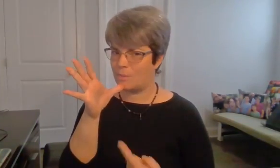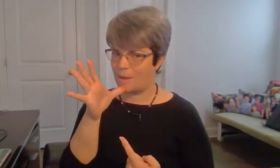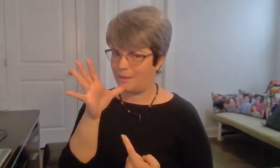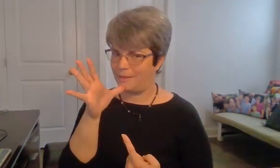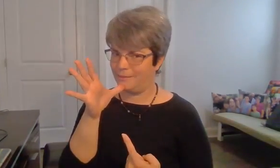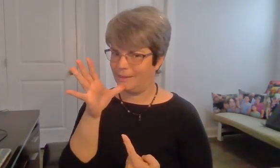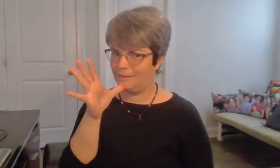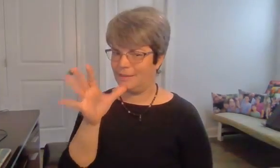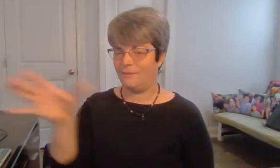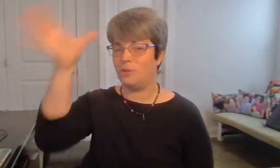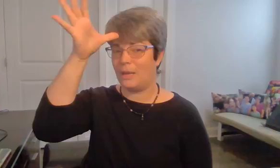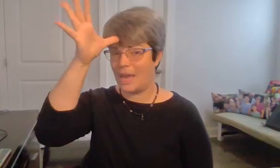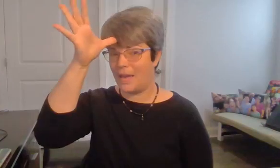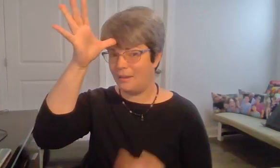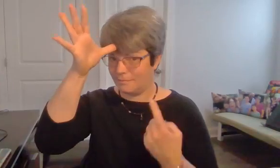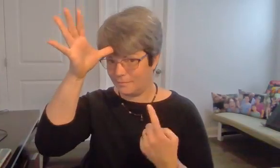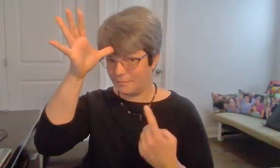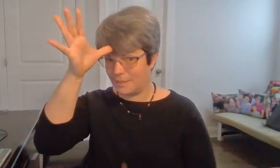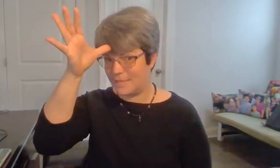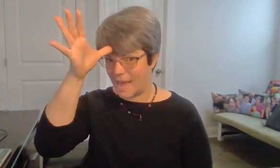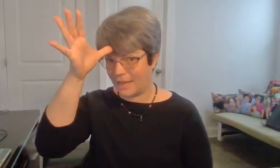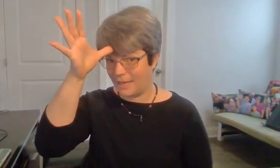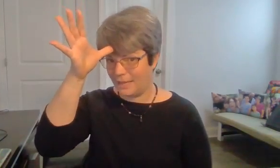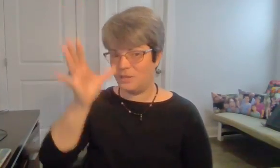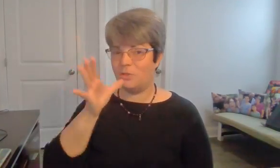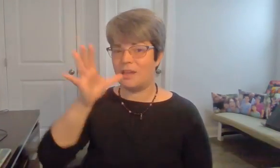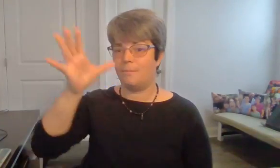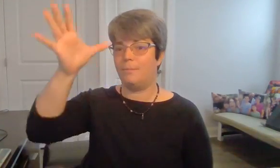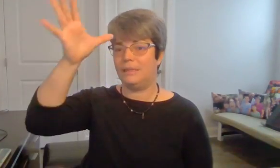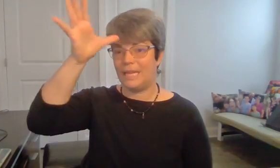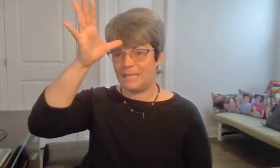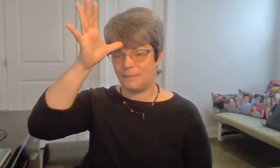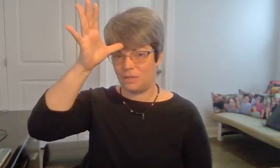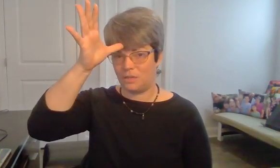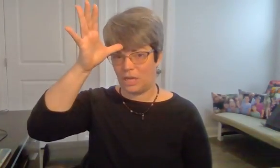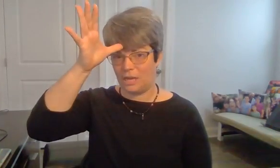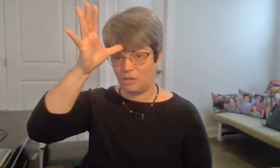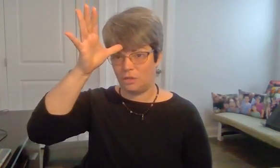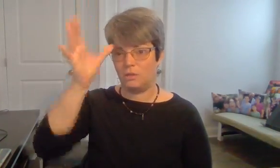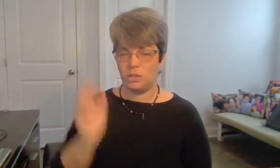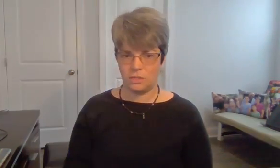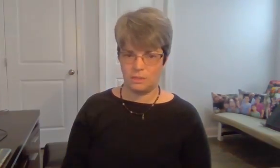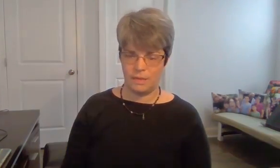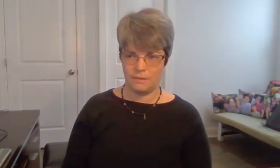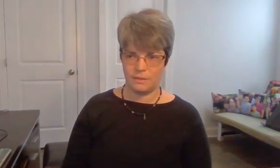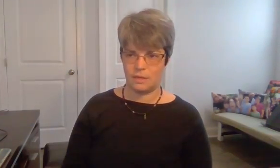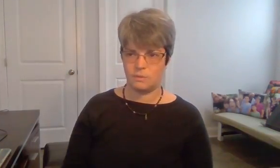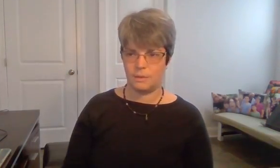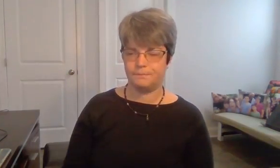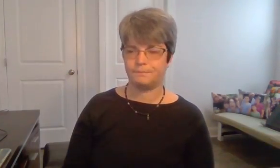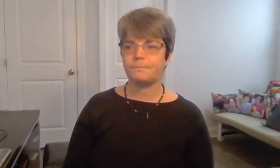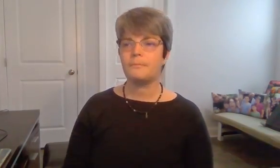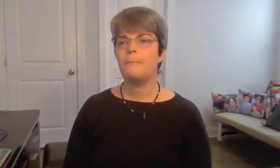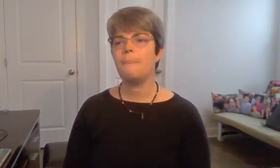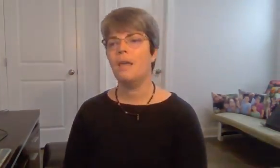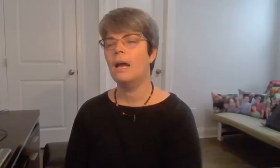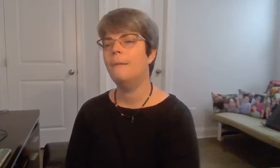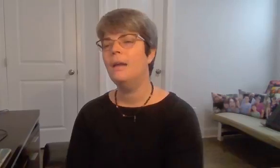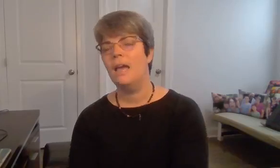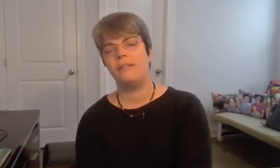mommy, right? If I do it on my head, it's daddy. So that placement changes the meaning of the sign as well. And the other